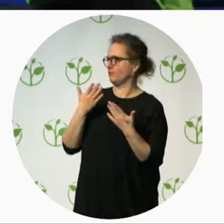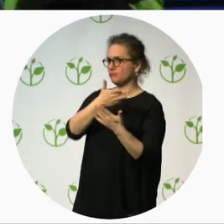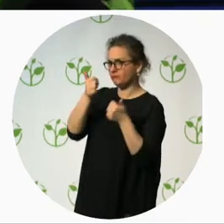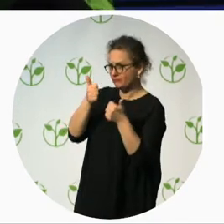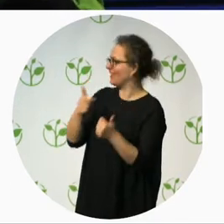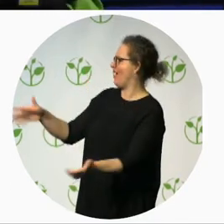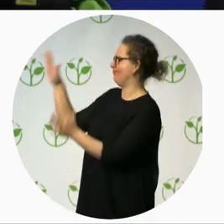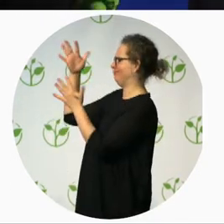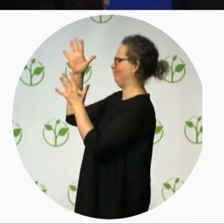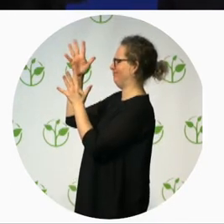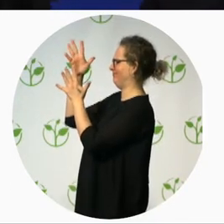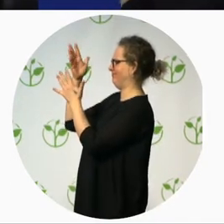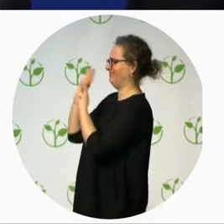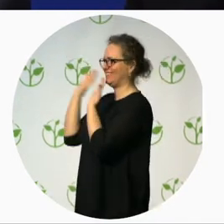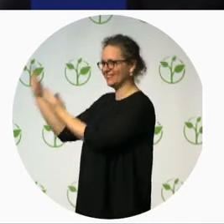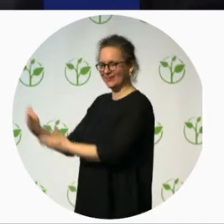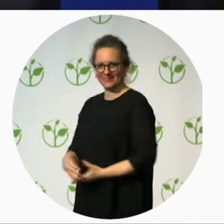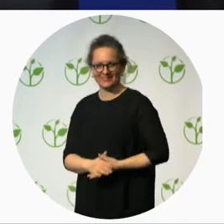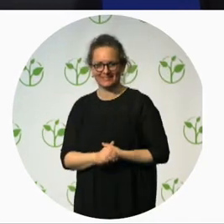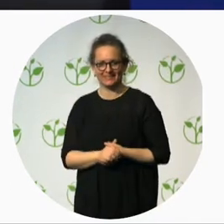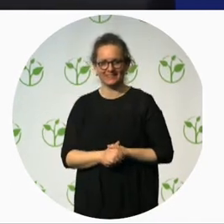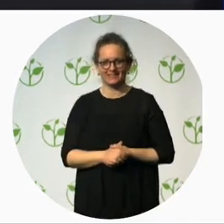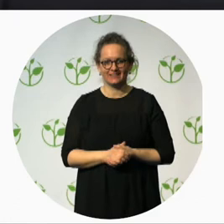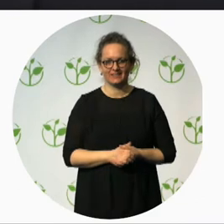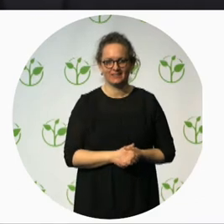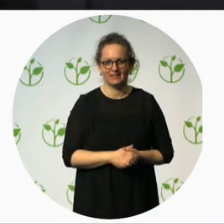my appalling introduction.